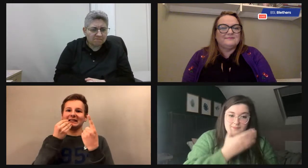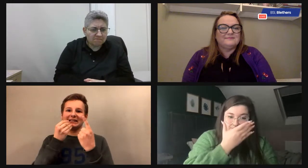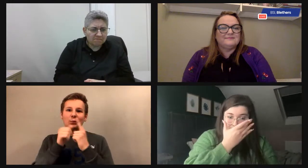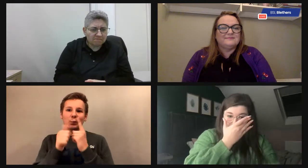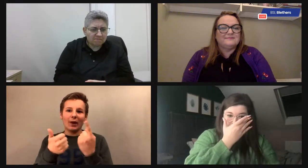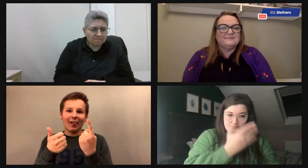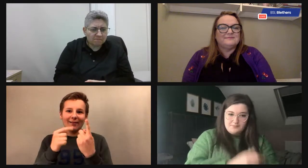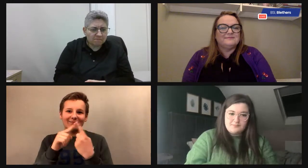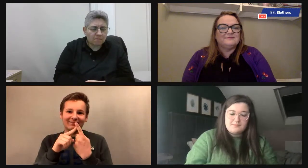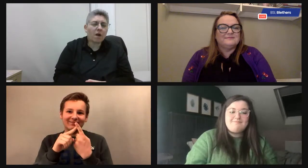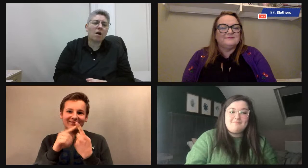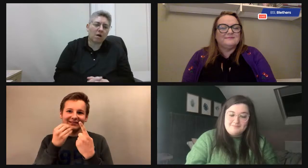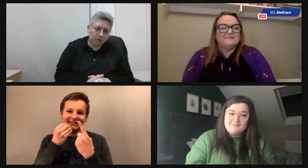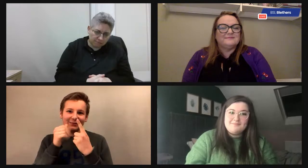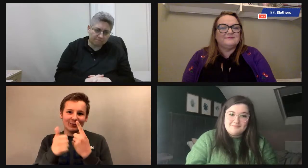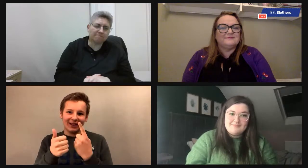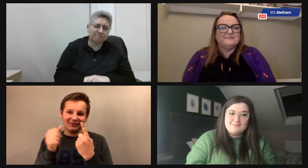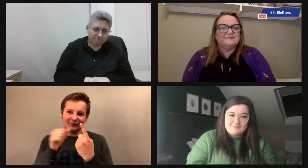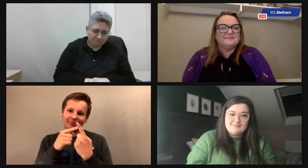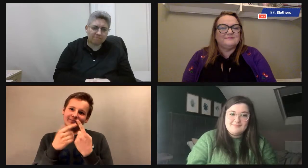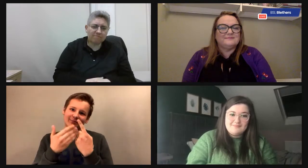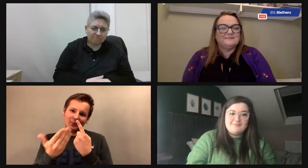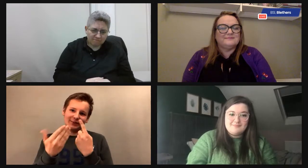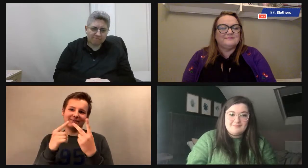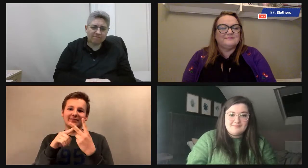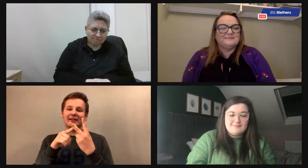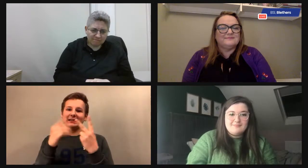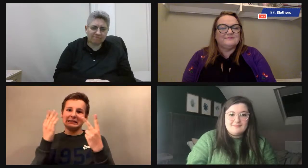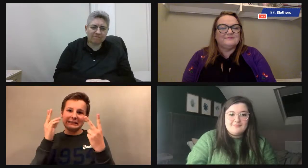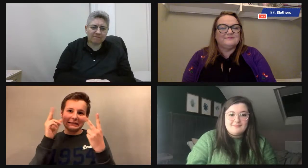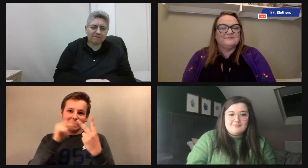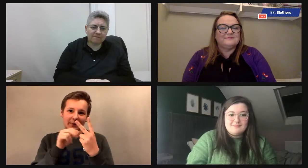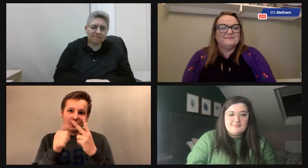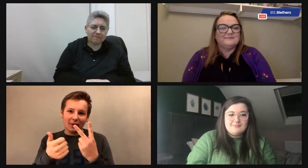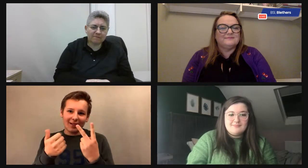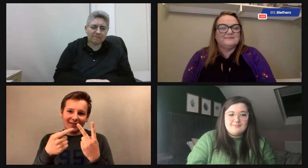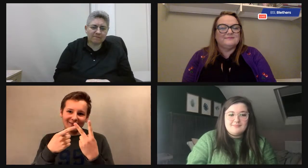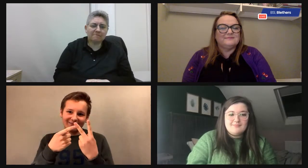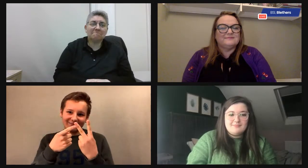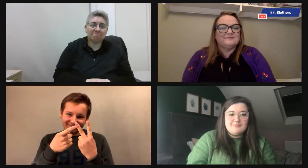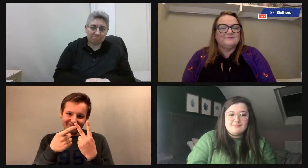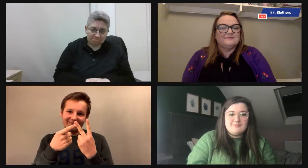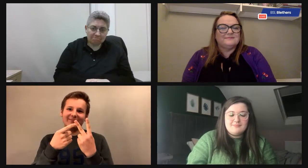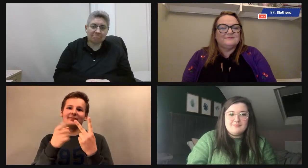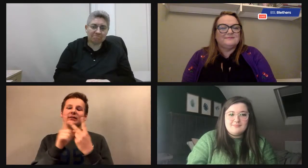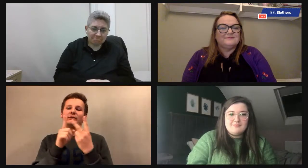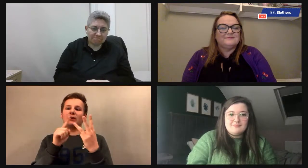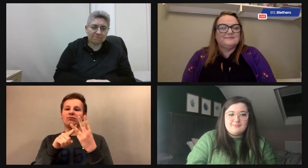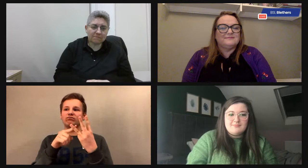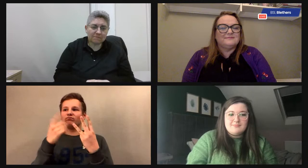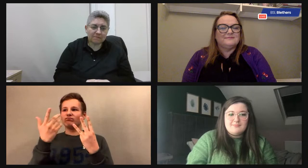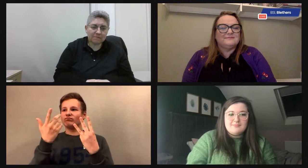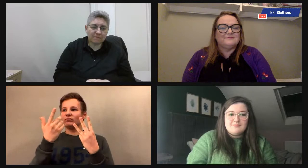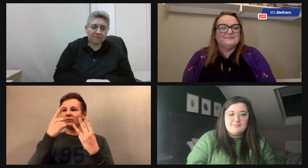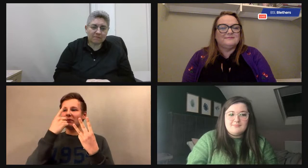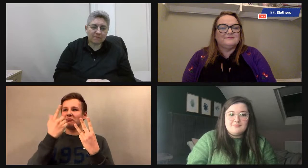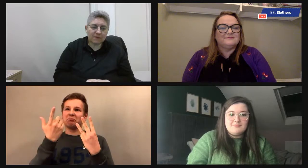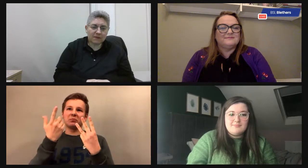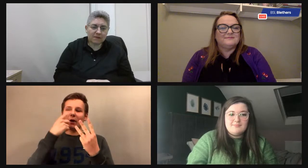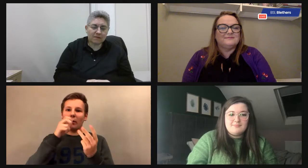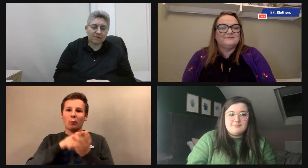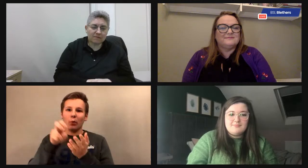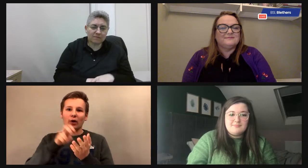themselves? Sure. First thing is eat well, think about your food, sleep well.